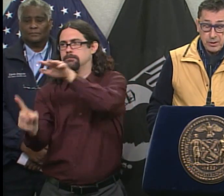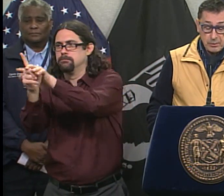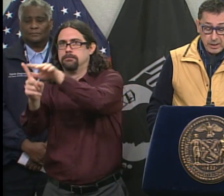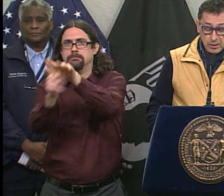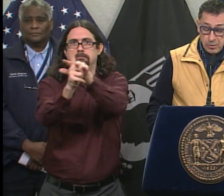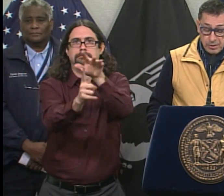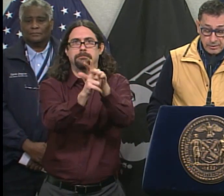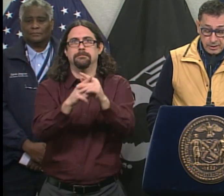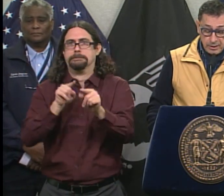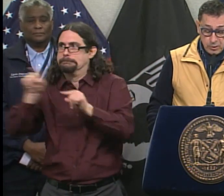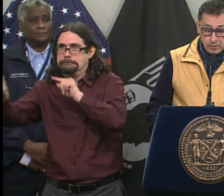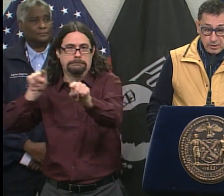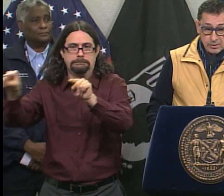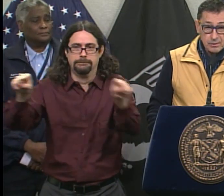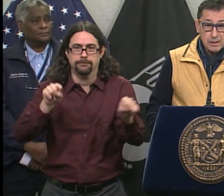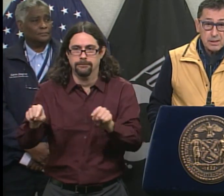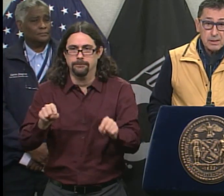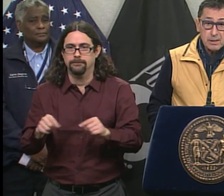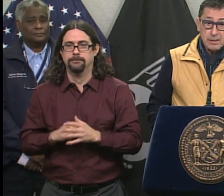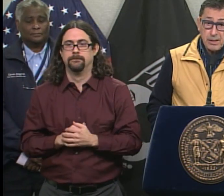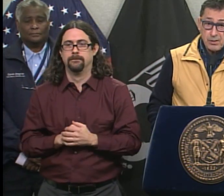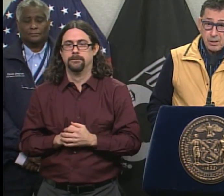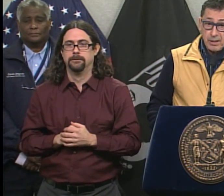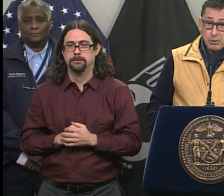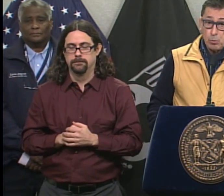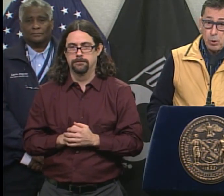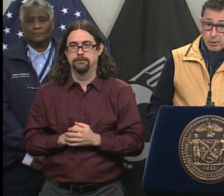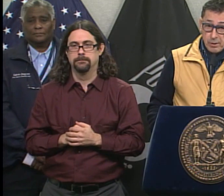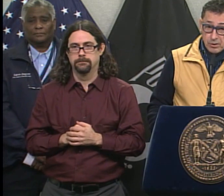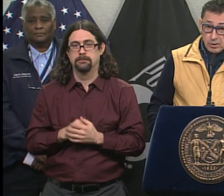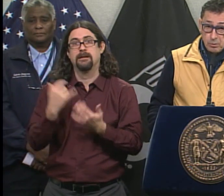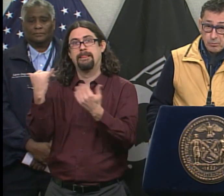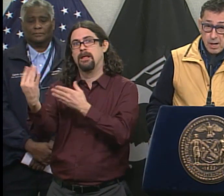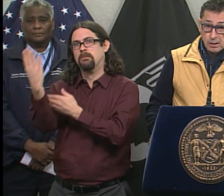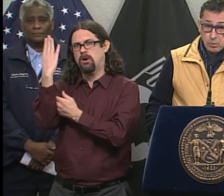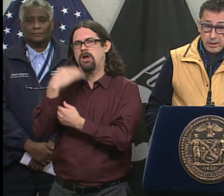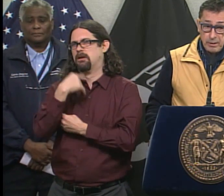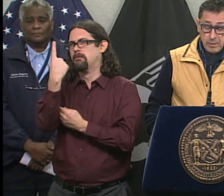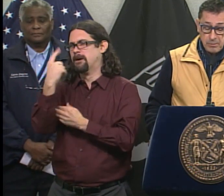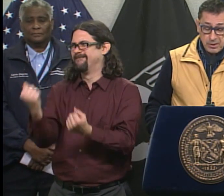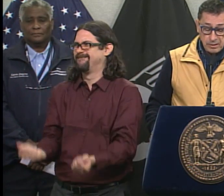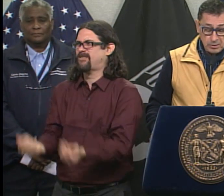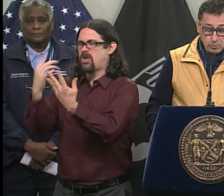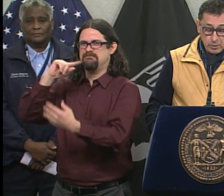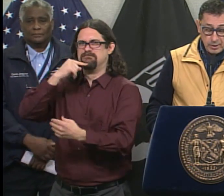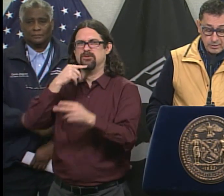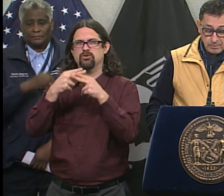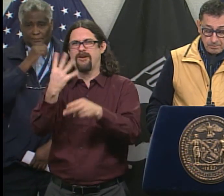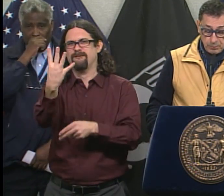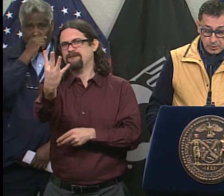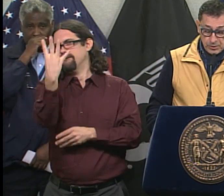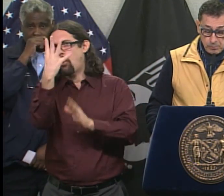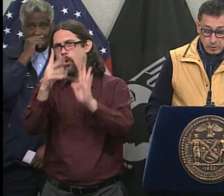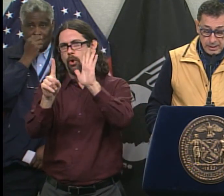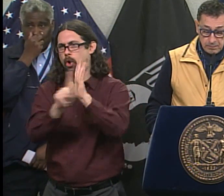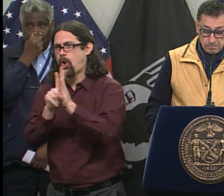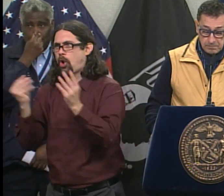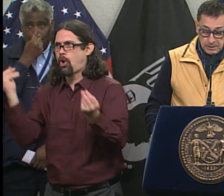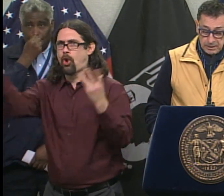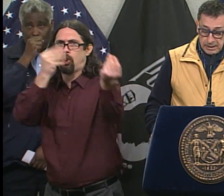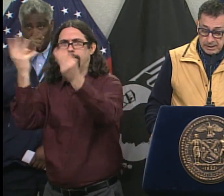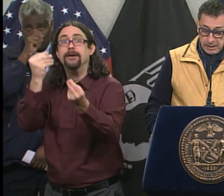which we had no civilian injuries. Yesterday, there was a water rescue in Rockaway. Members entered the water to pull someone